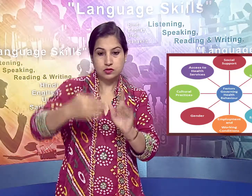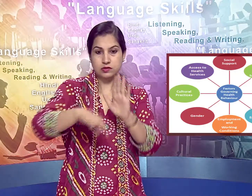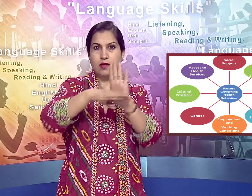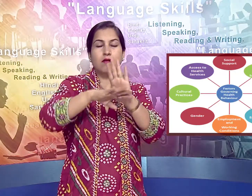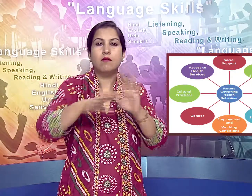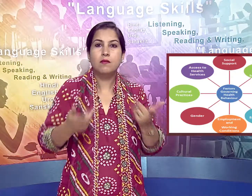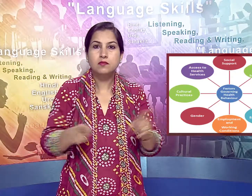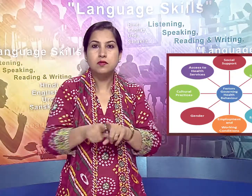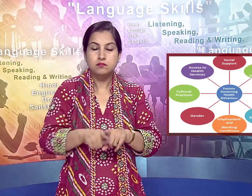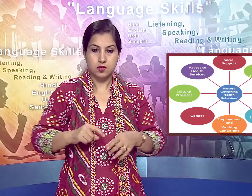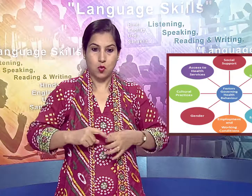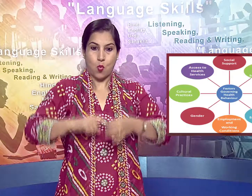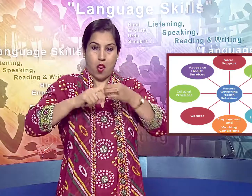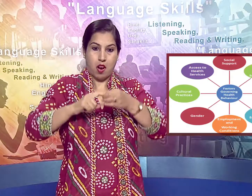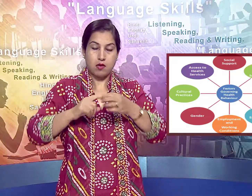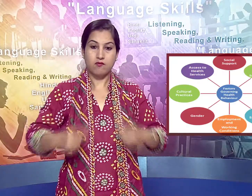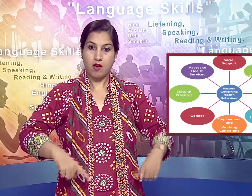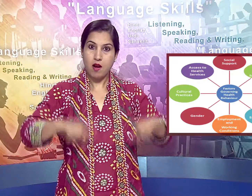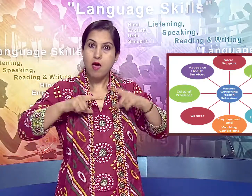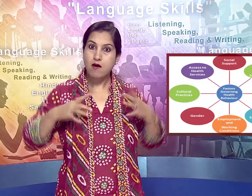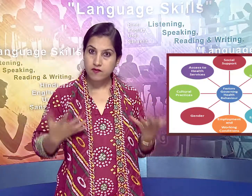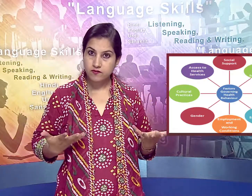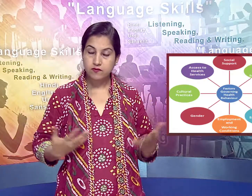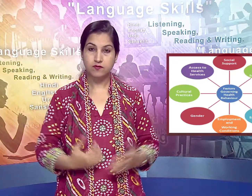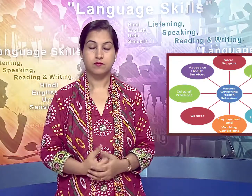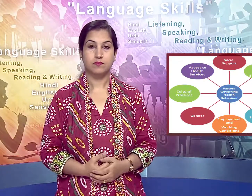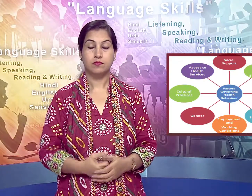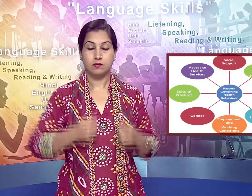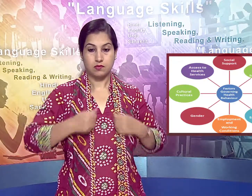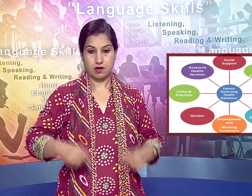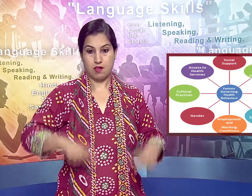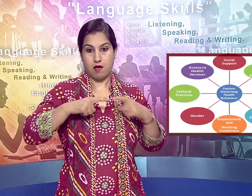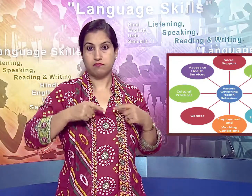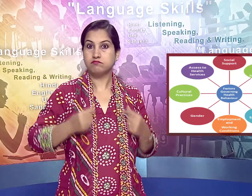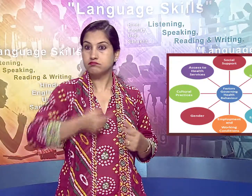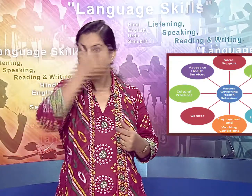status is the quality of life we live.